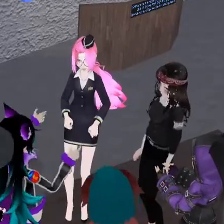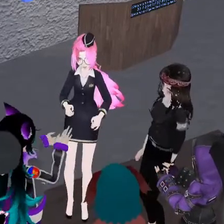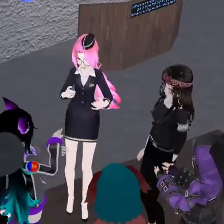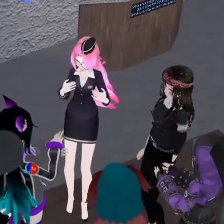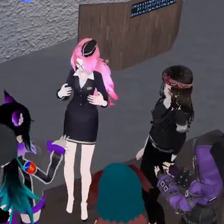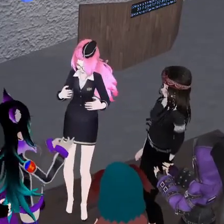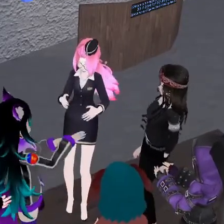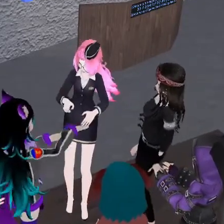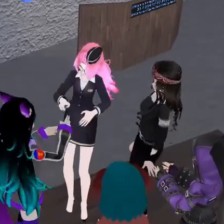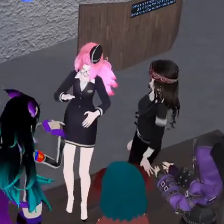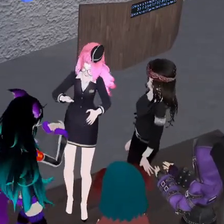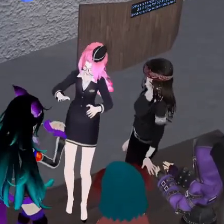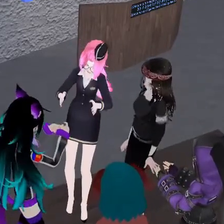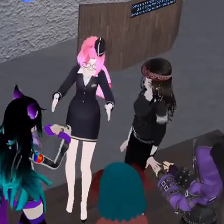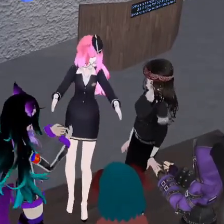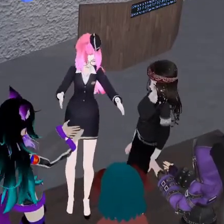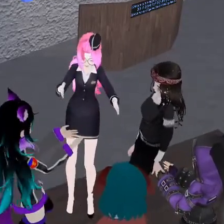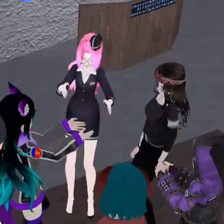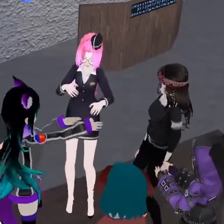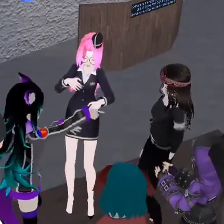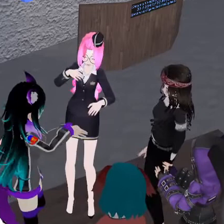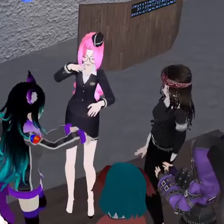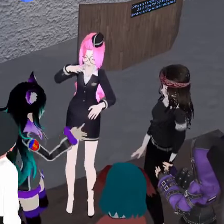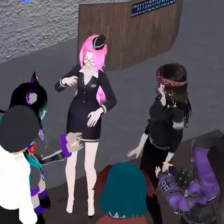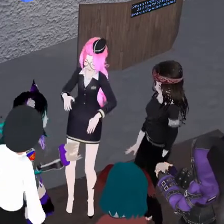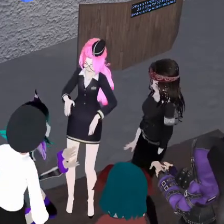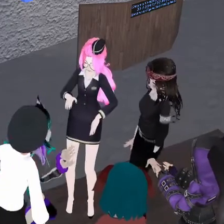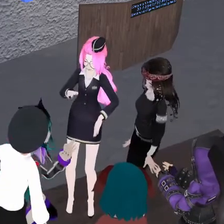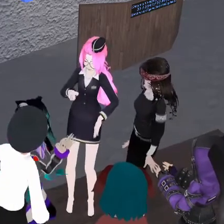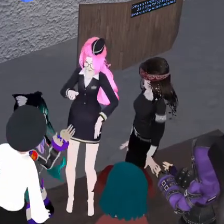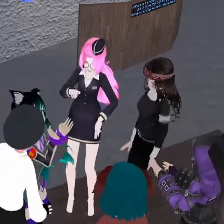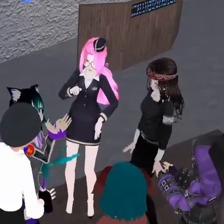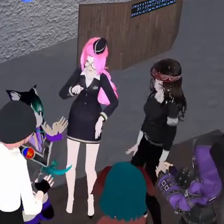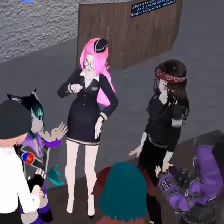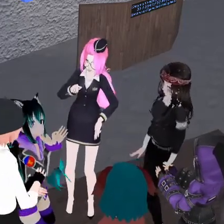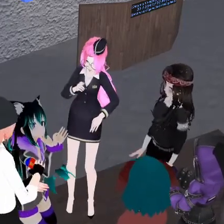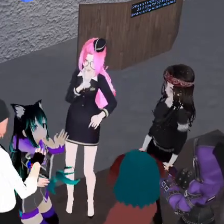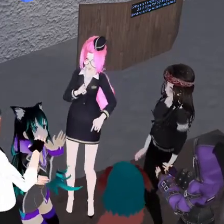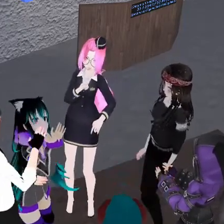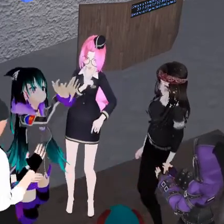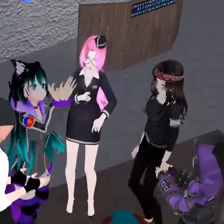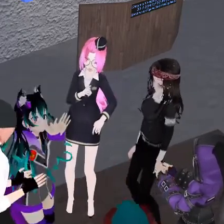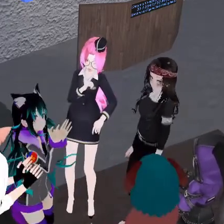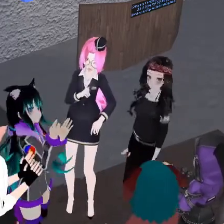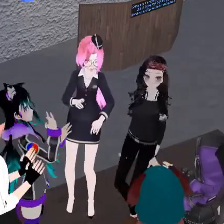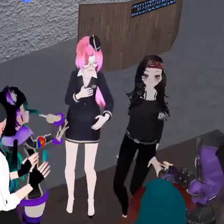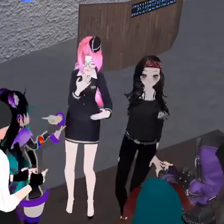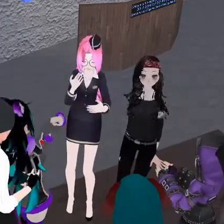Oh heck yeah, yeah. So that you could use a classifier of like explaining how big it is, and yeah, exactly. Huh.